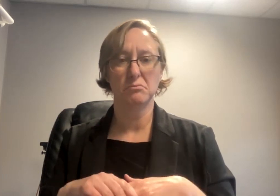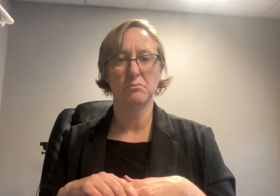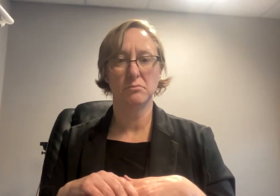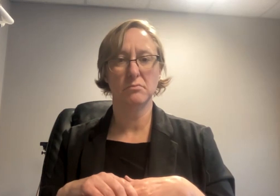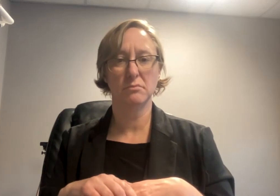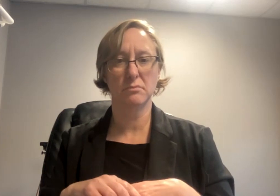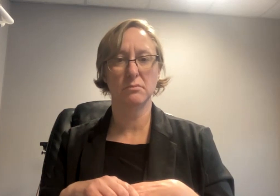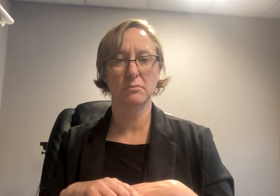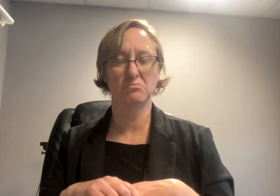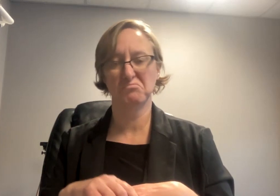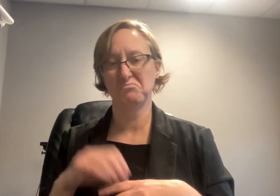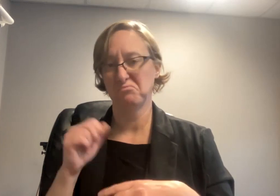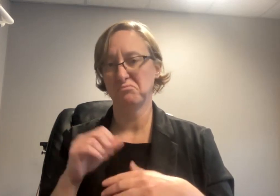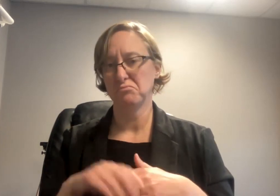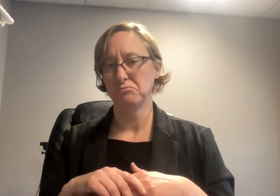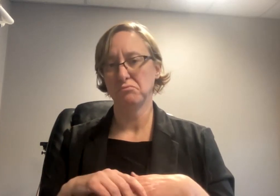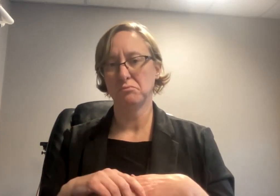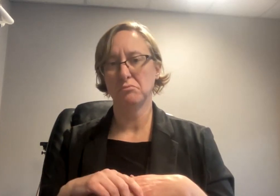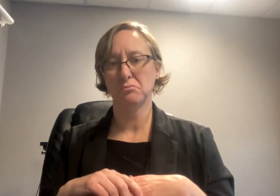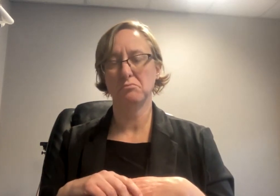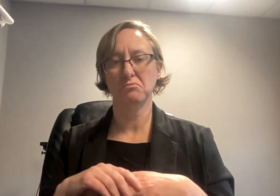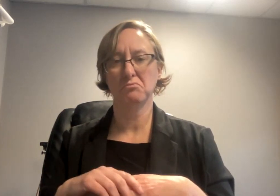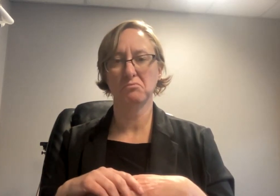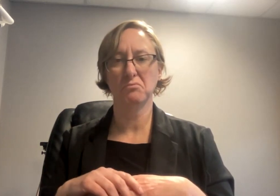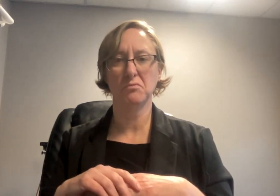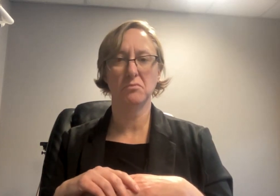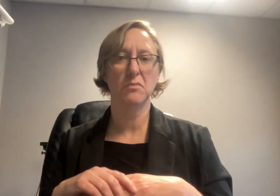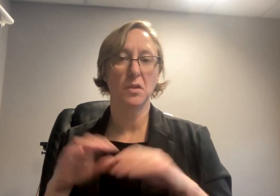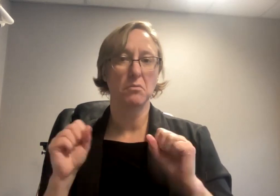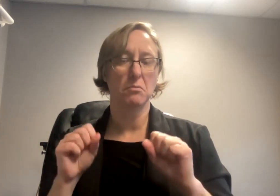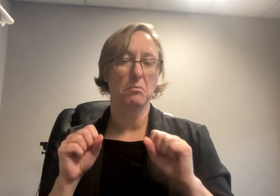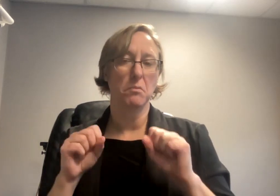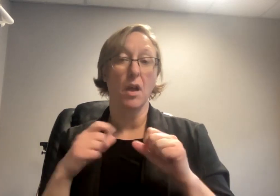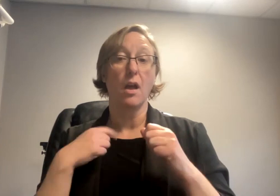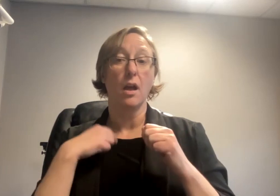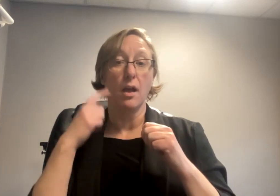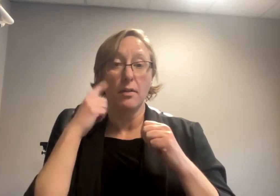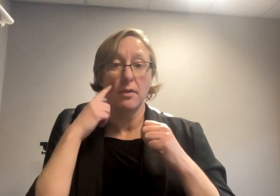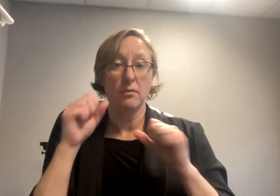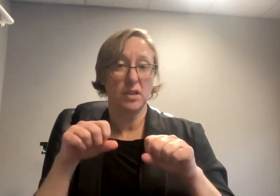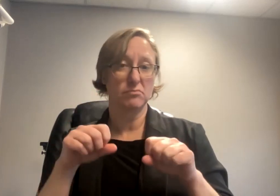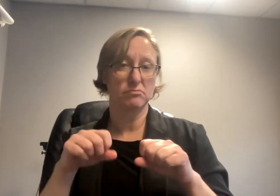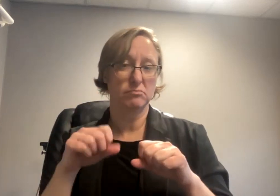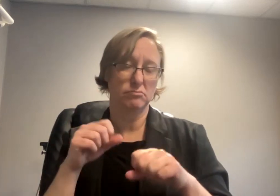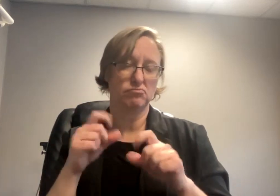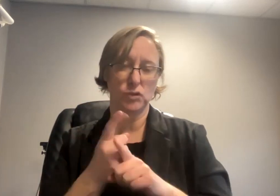yes, this and below is counted as a no. Just something to throw out there.